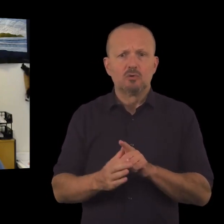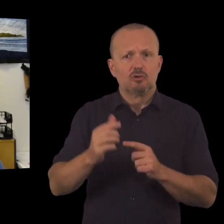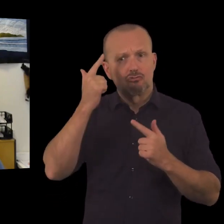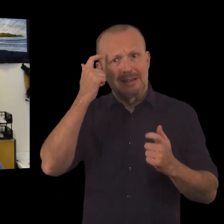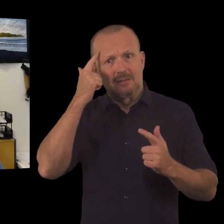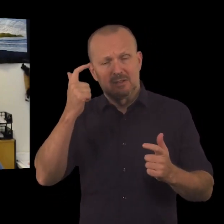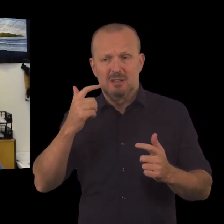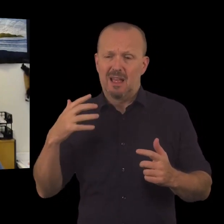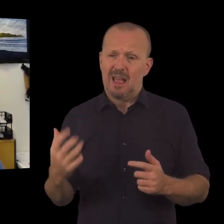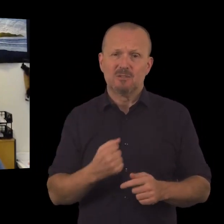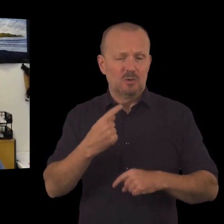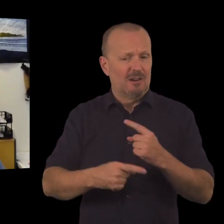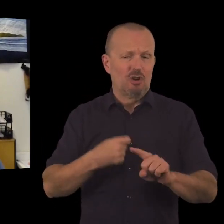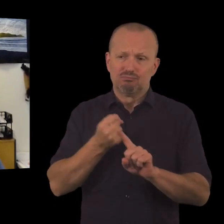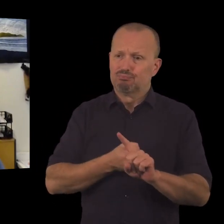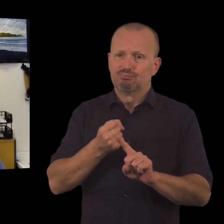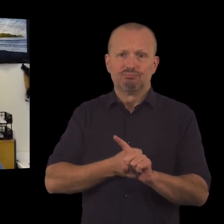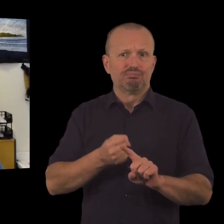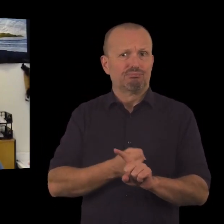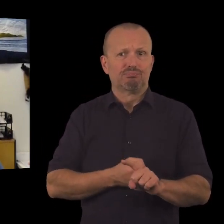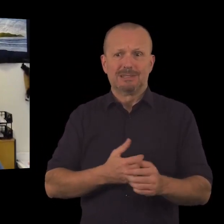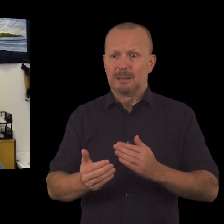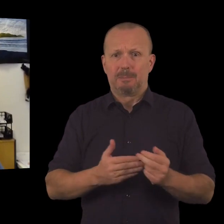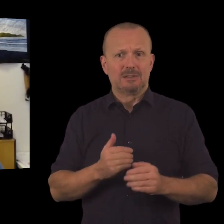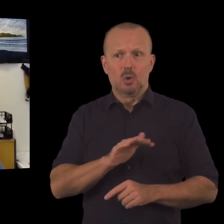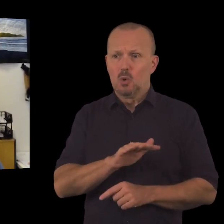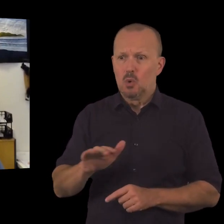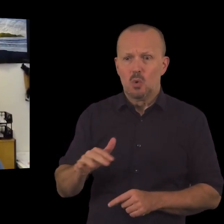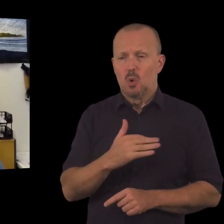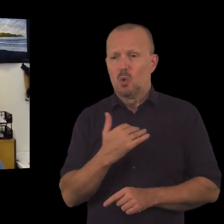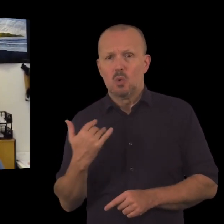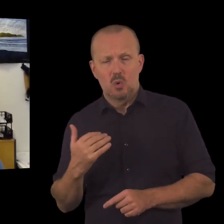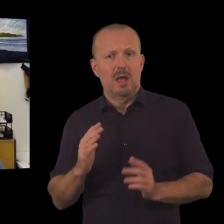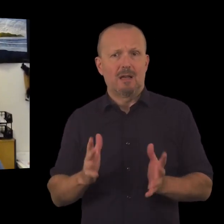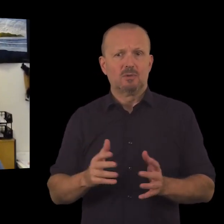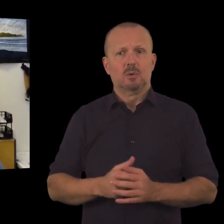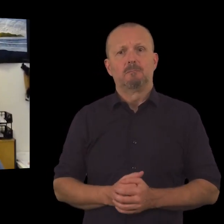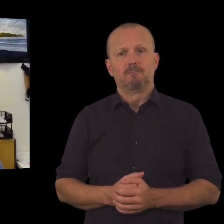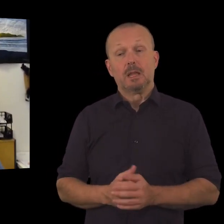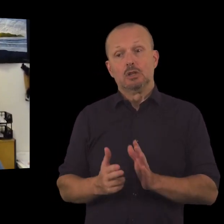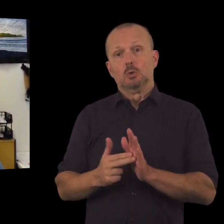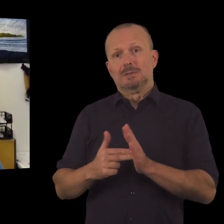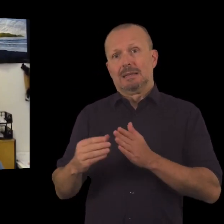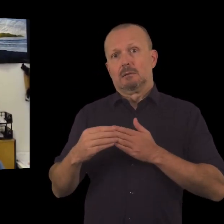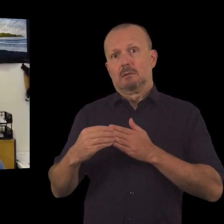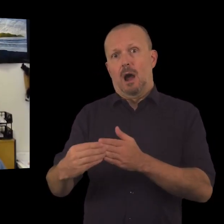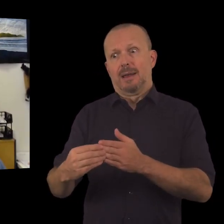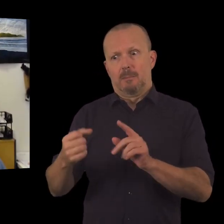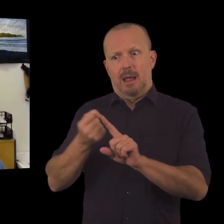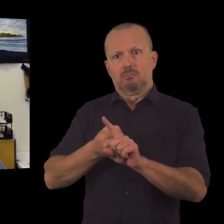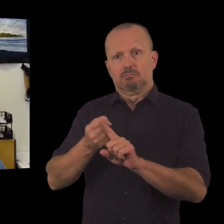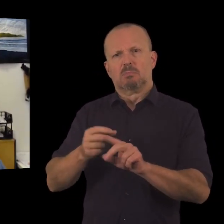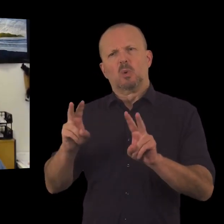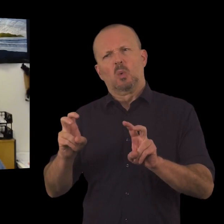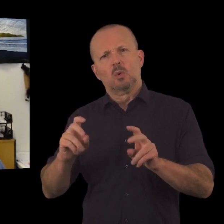are and whoever we are. The recently released Creative New Zealand Guide to Advocacy, called Changing the Story on